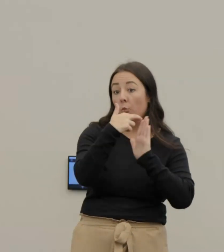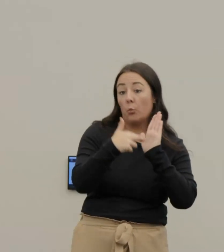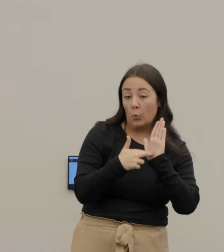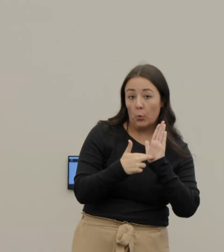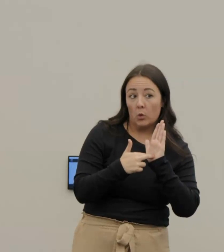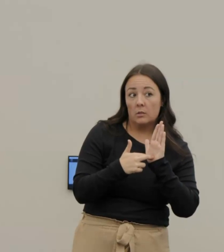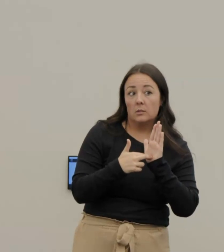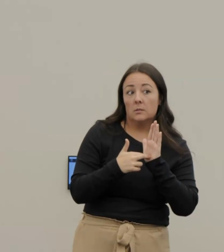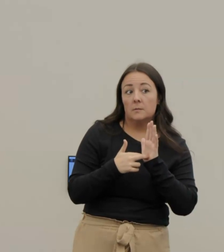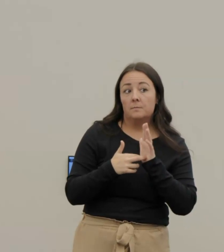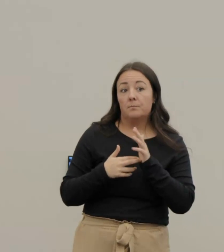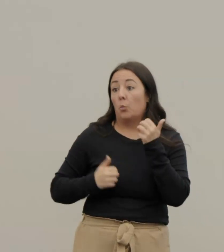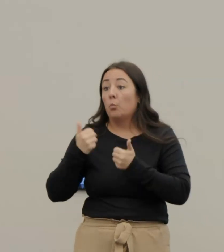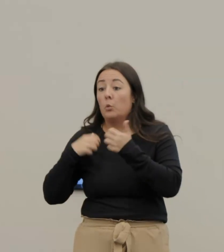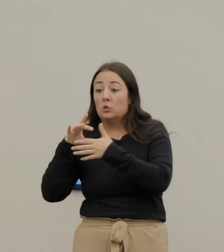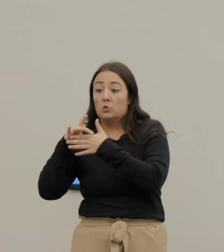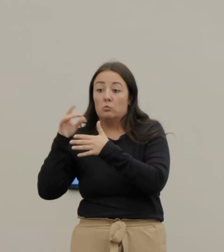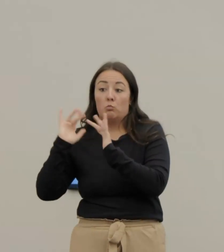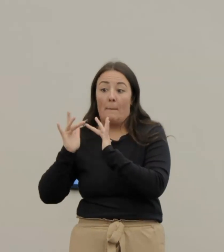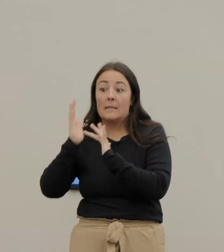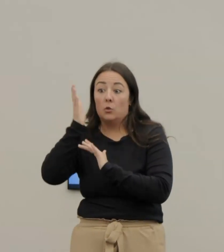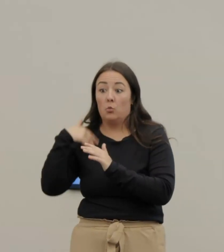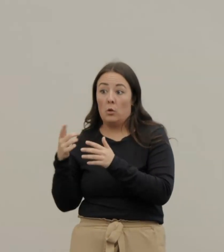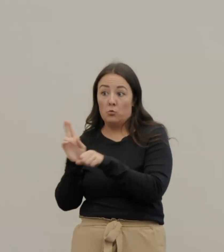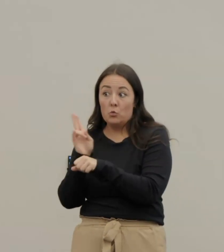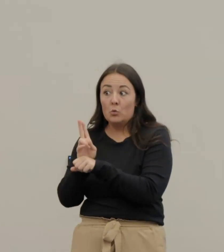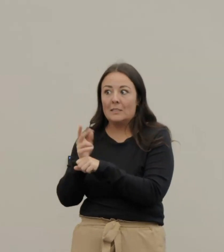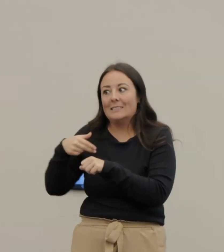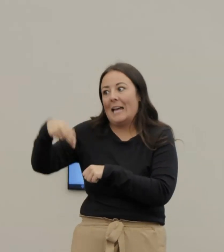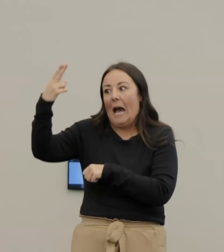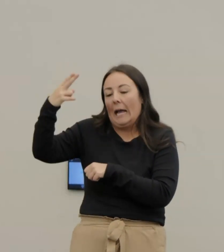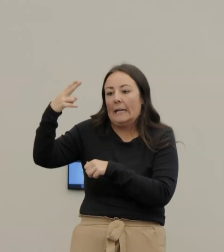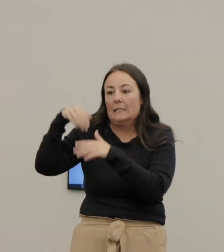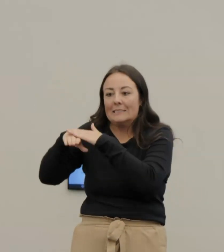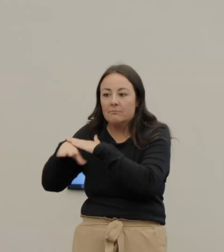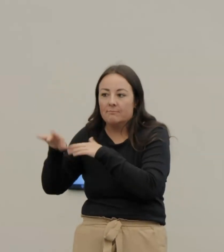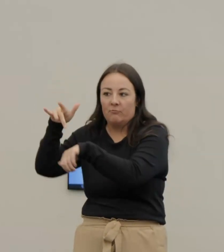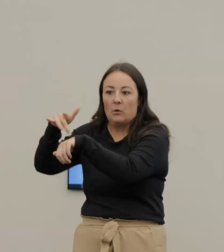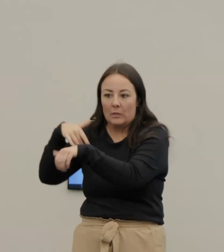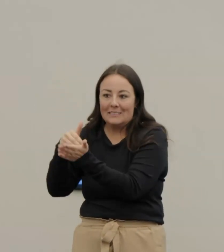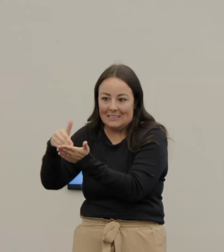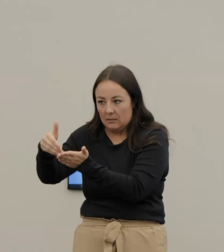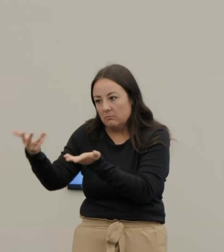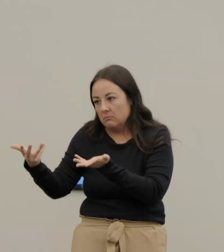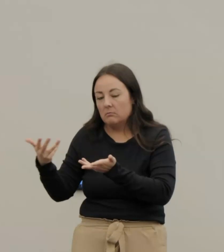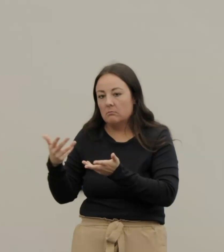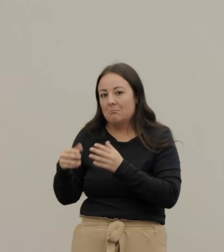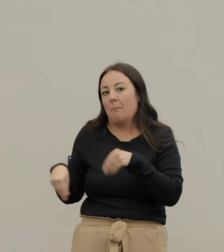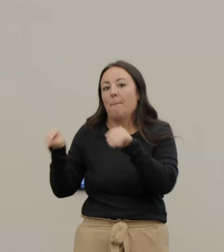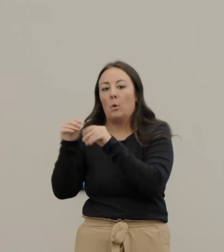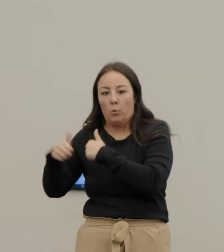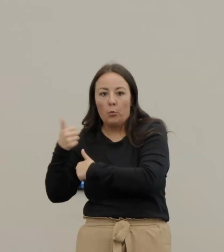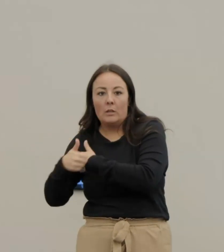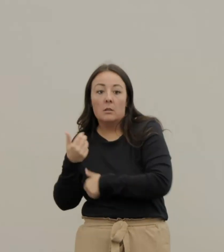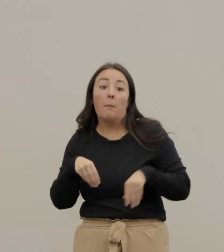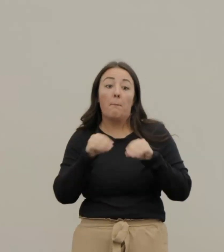to remediate first is the highest frequency use. Correct. It should be because for what we- risk, right? Because of the more people coming